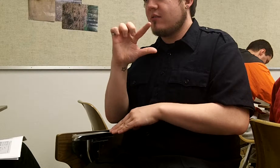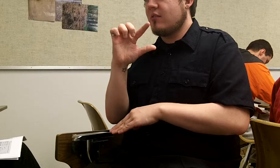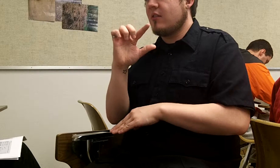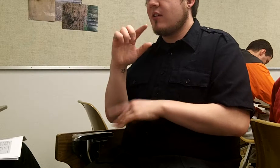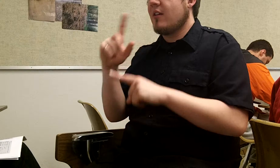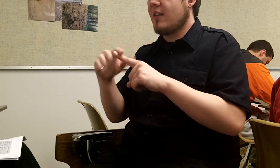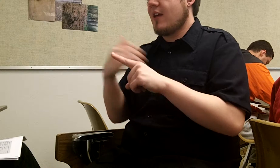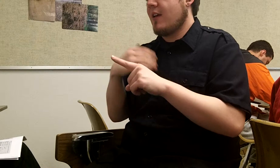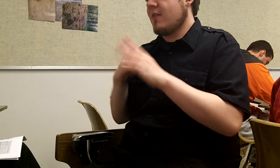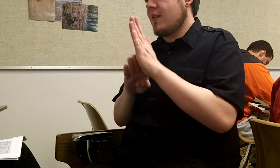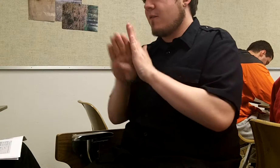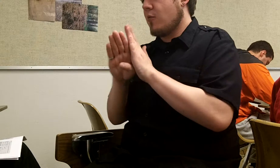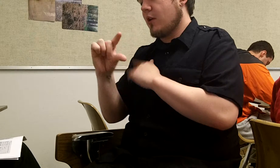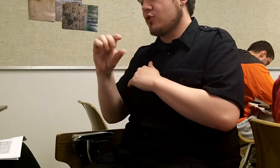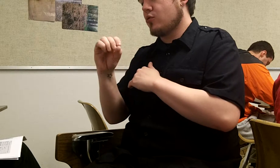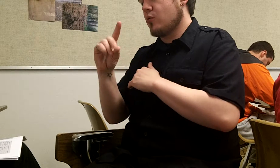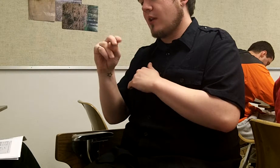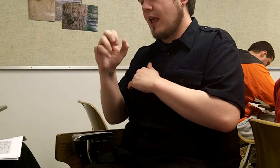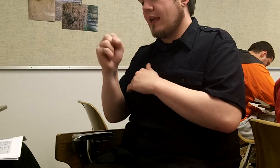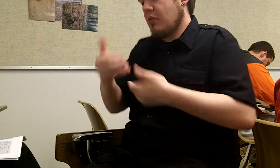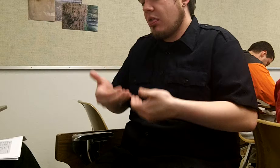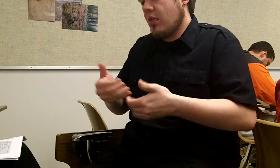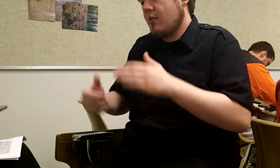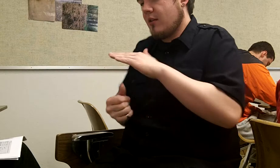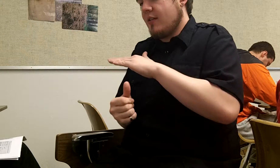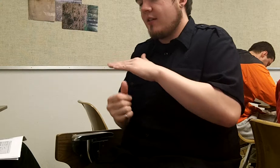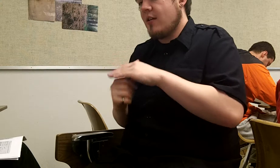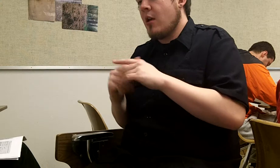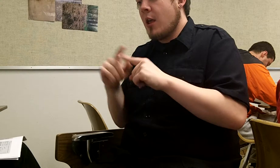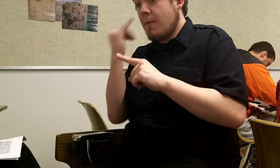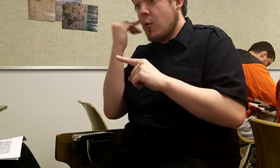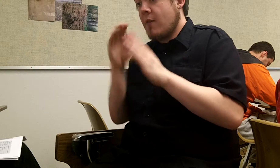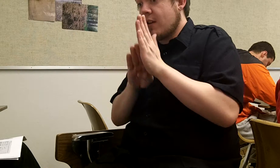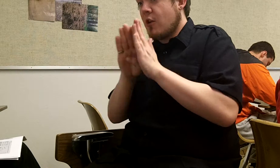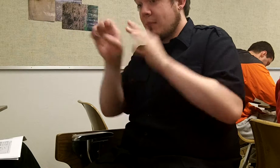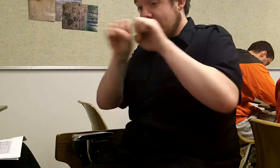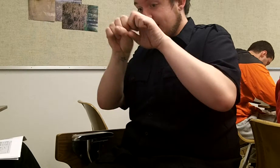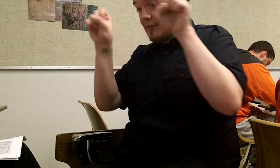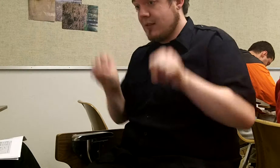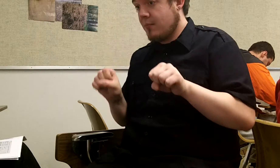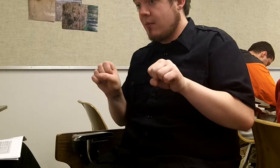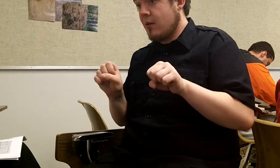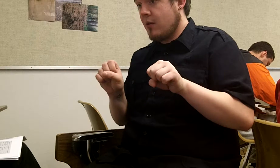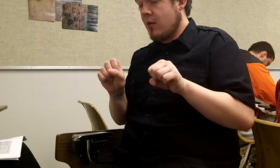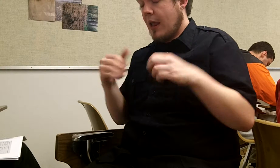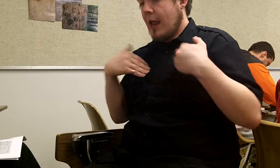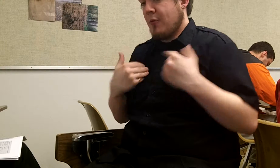here. If you have a developing system from an animal that's actually deficient for one of